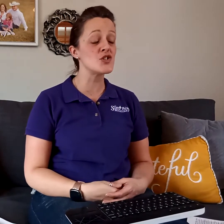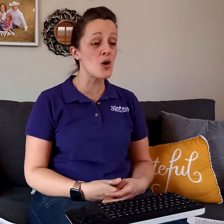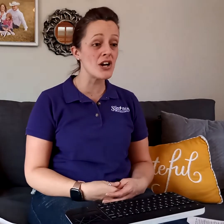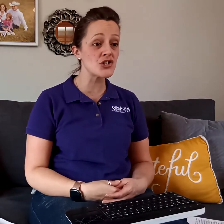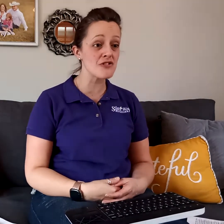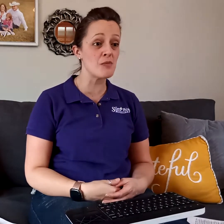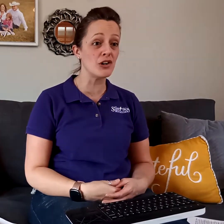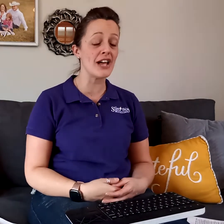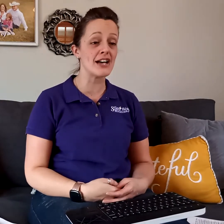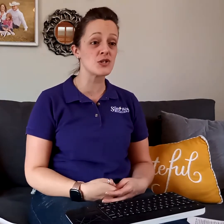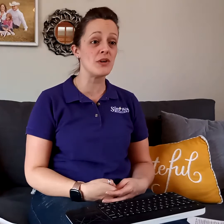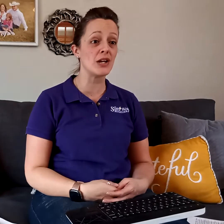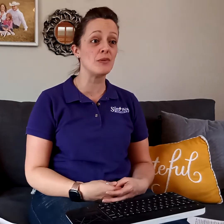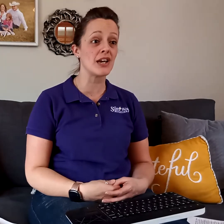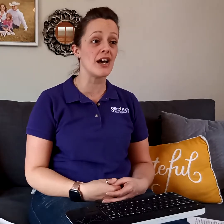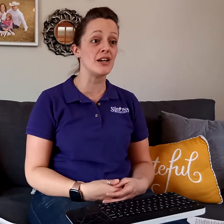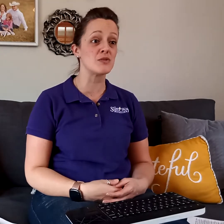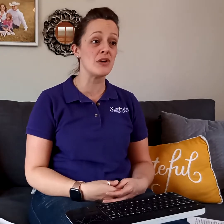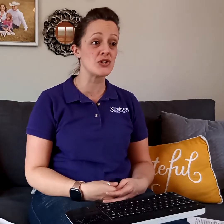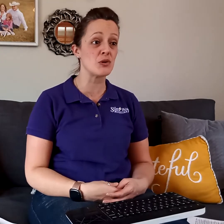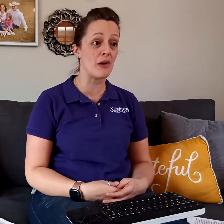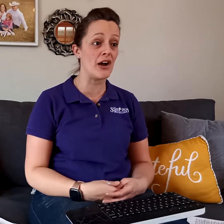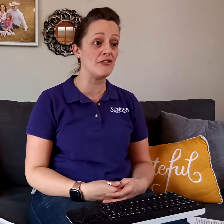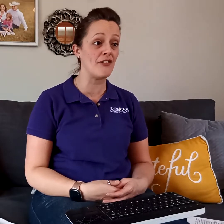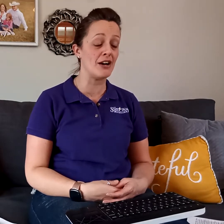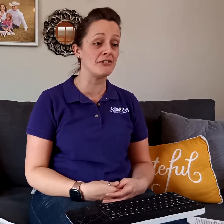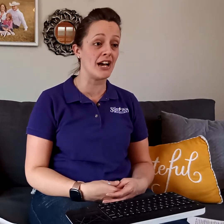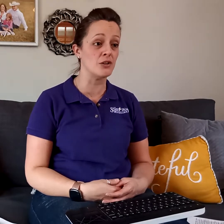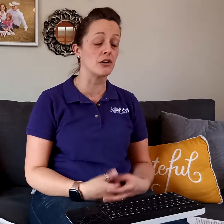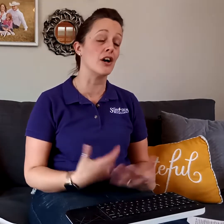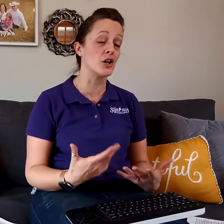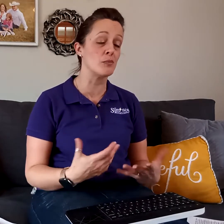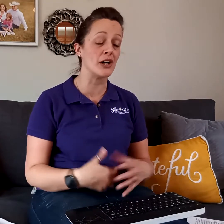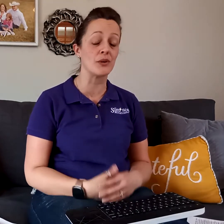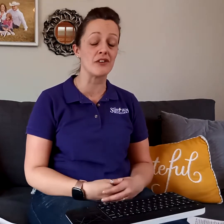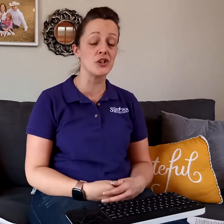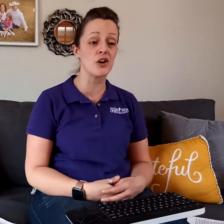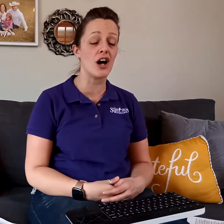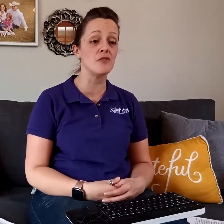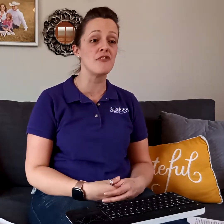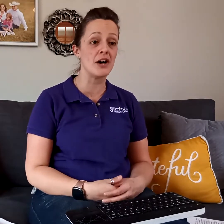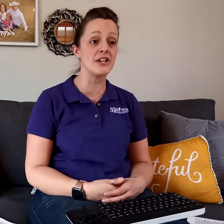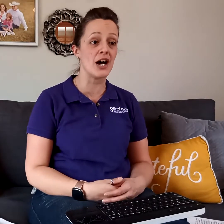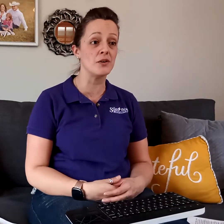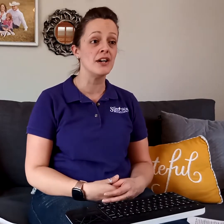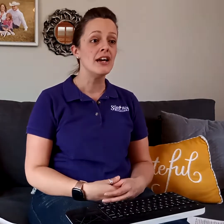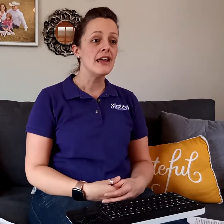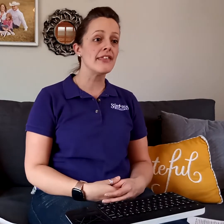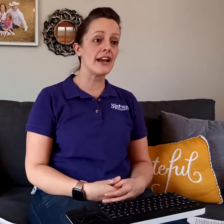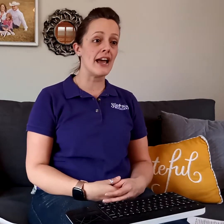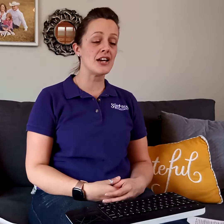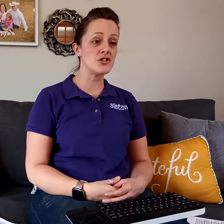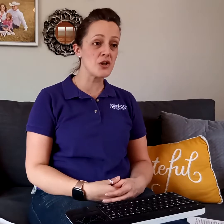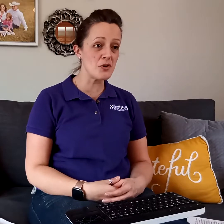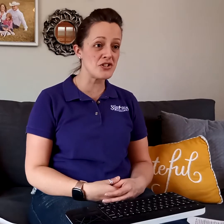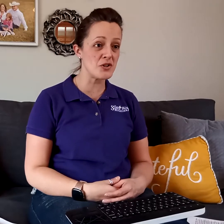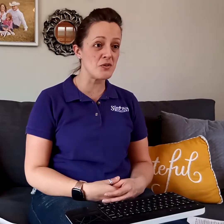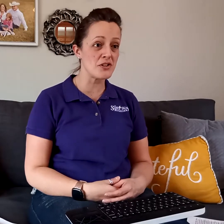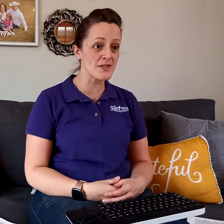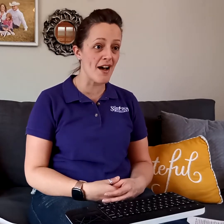much trouble last week because Mr. Bud found out, or Uncle Bud, whatever you call him, found out that I had showed you the